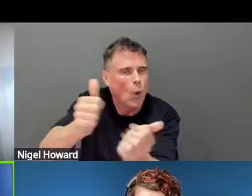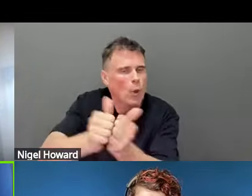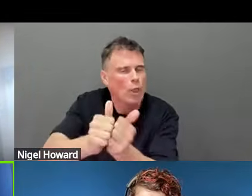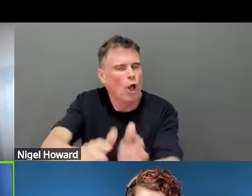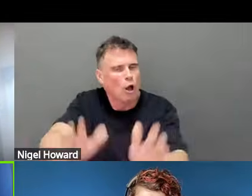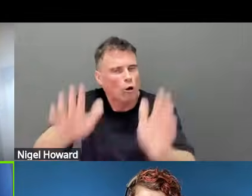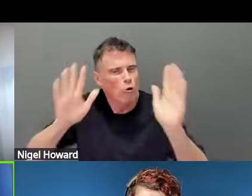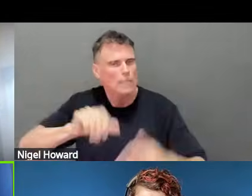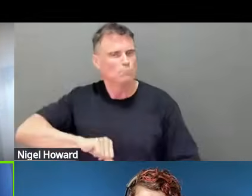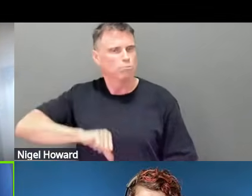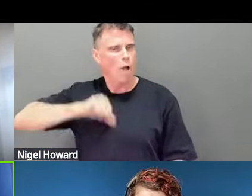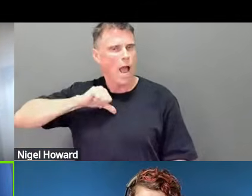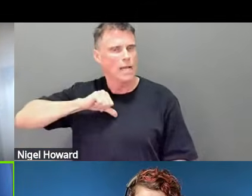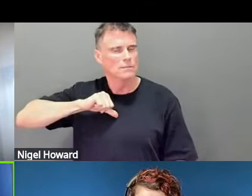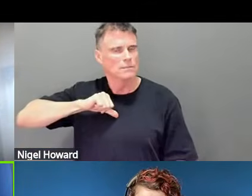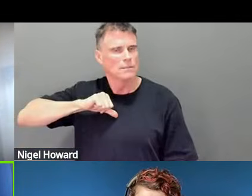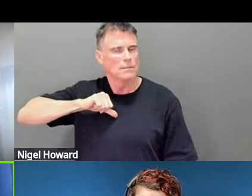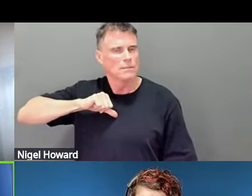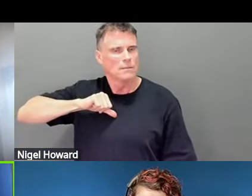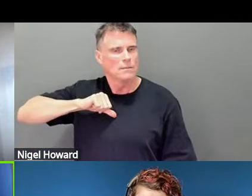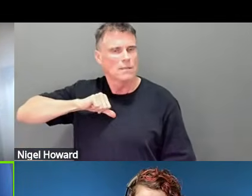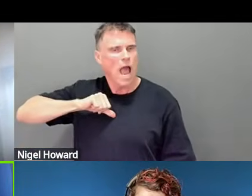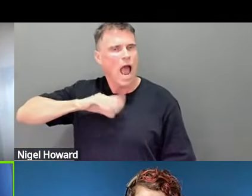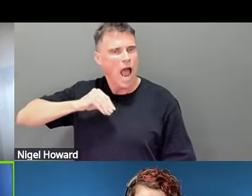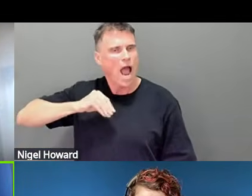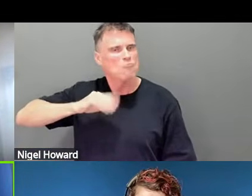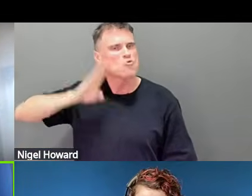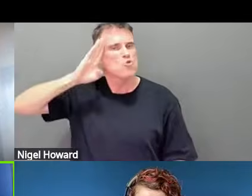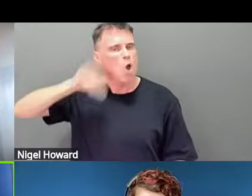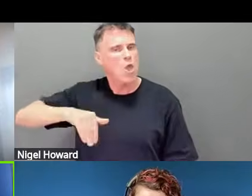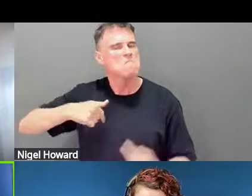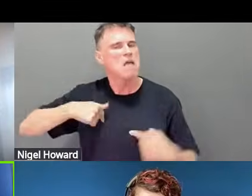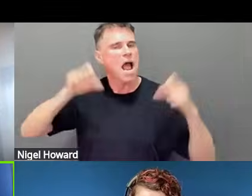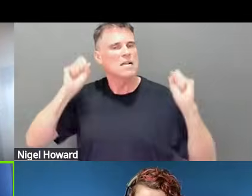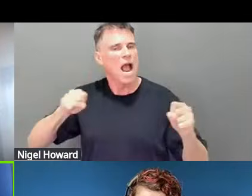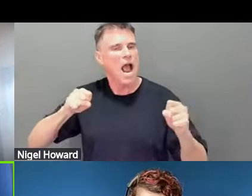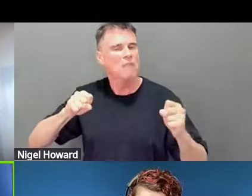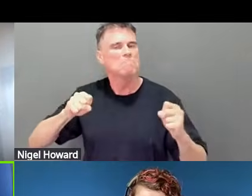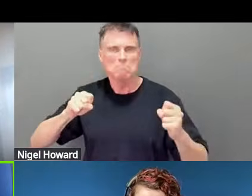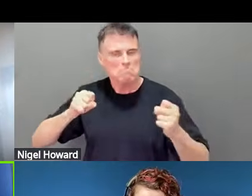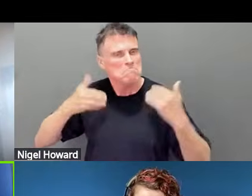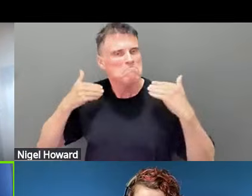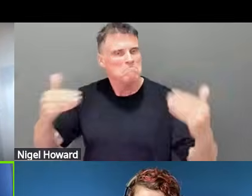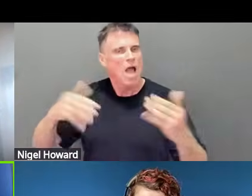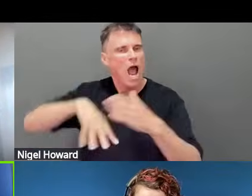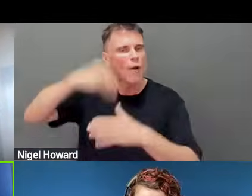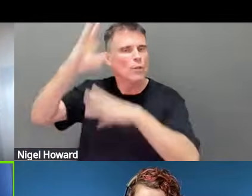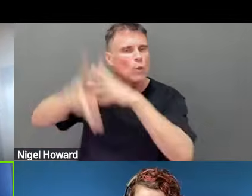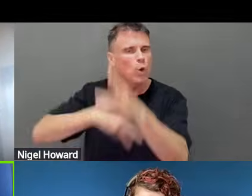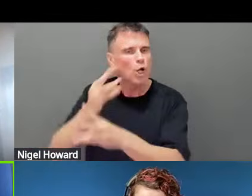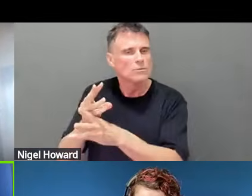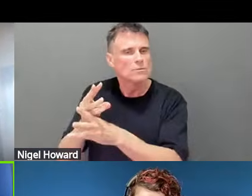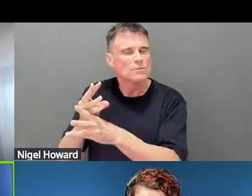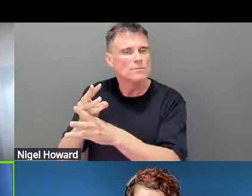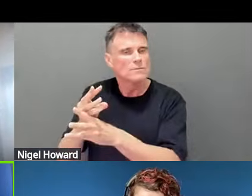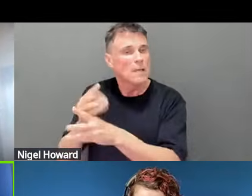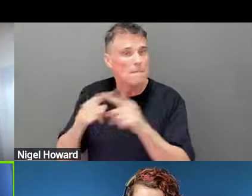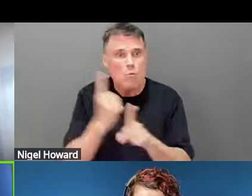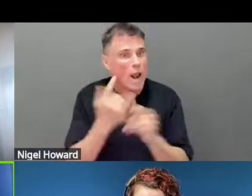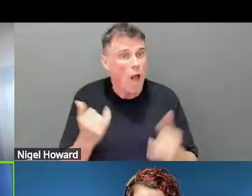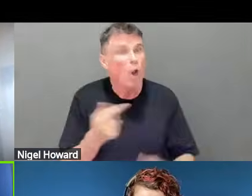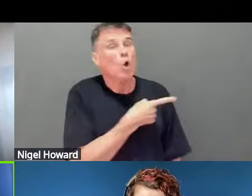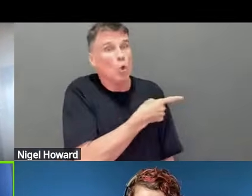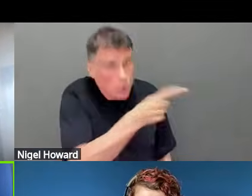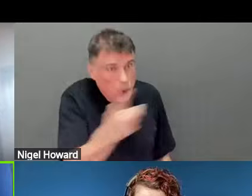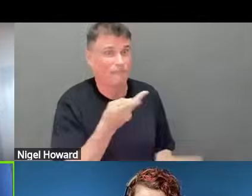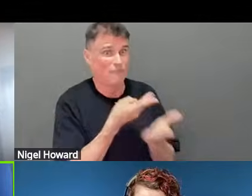So when we think about the outcomes, we want deaf and hard of hearing children to be able to graduate with the same abilities